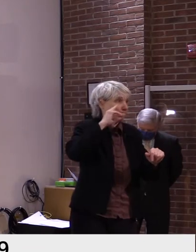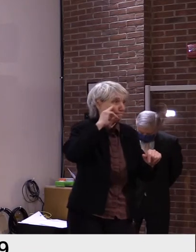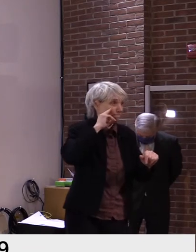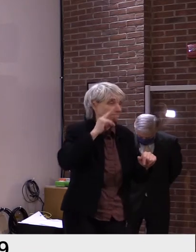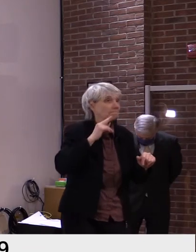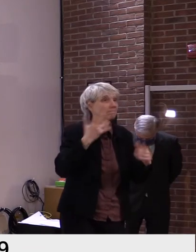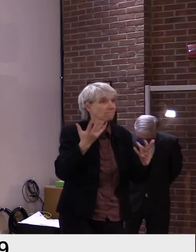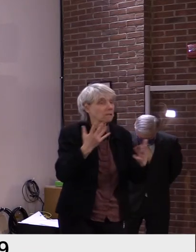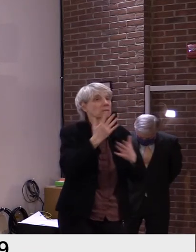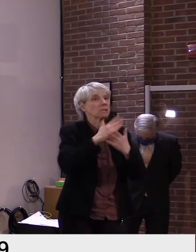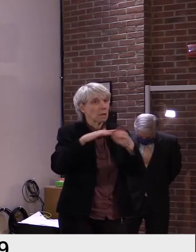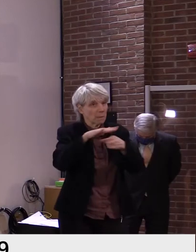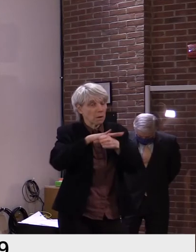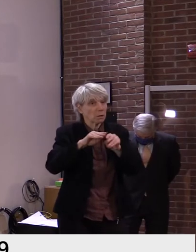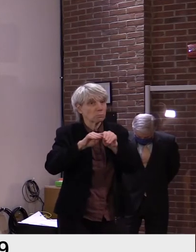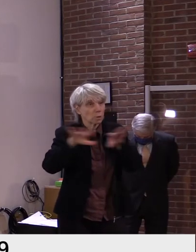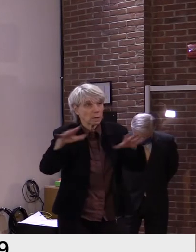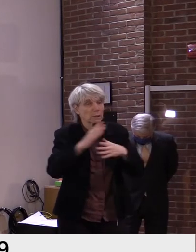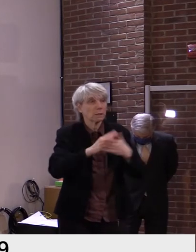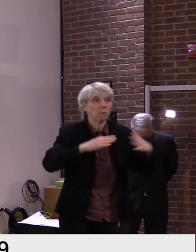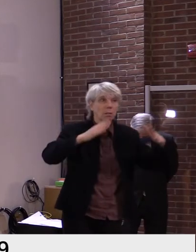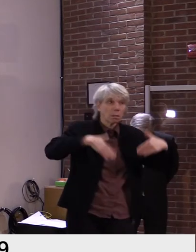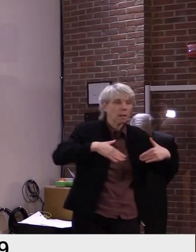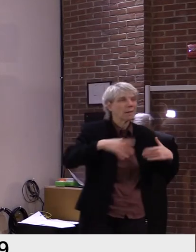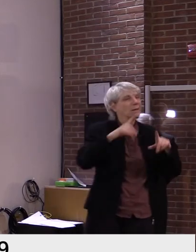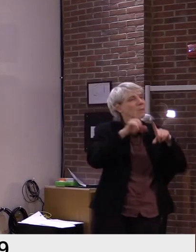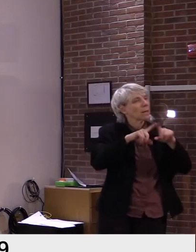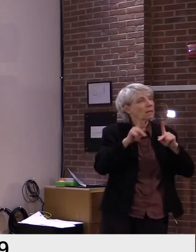and how it might be impacted by travel, et cetera.